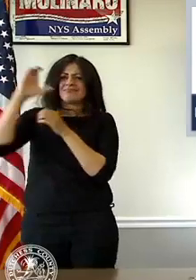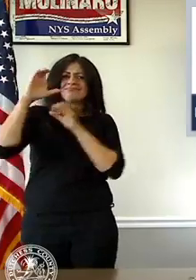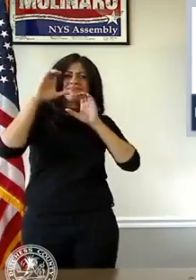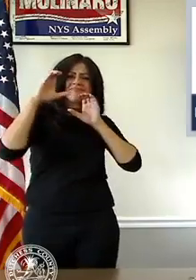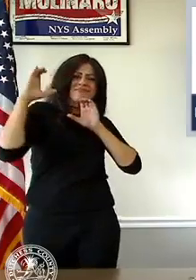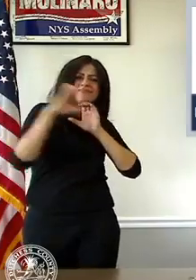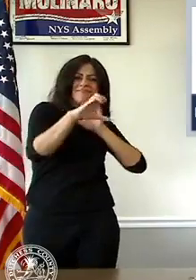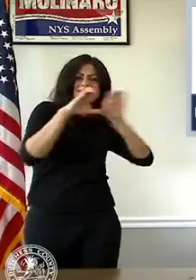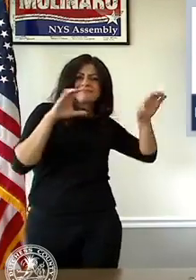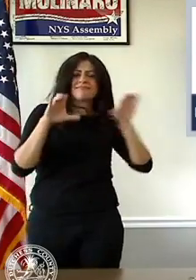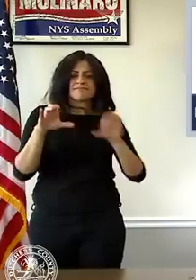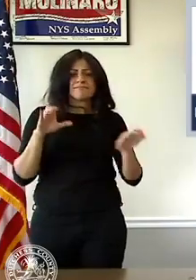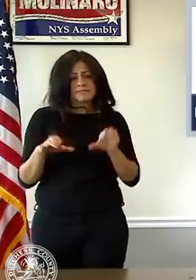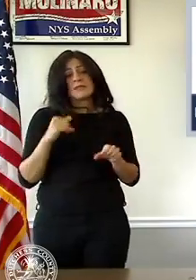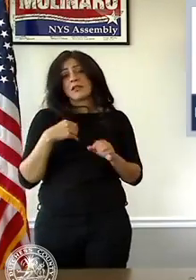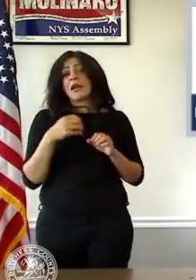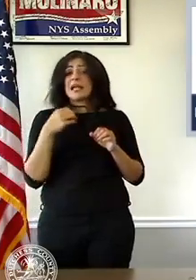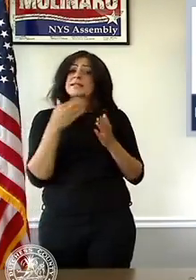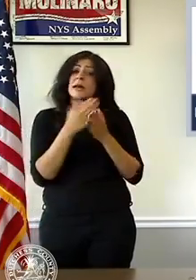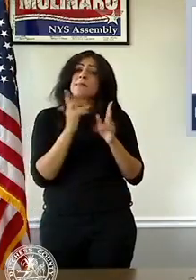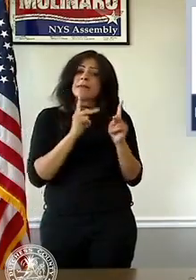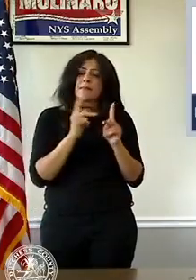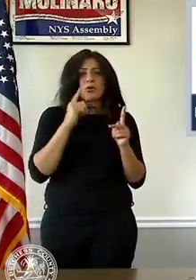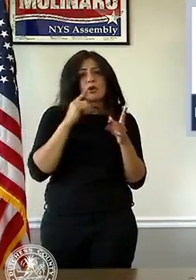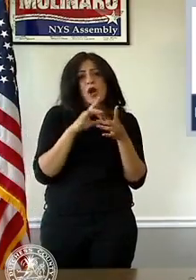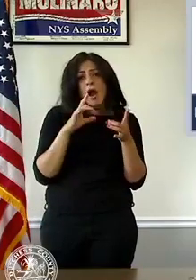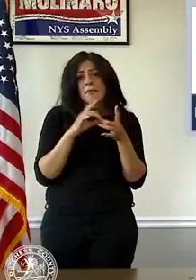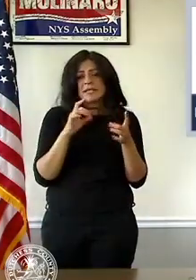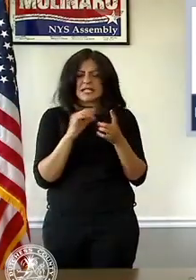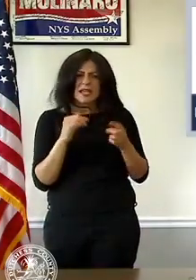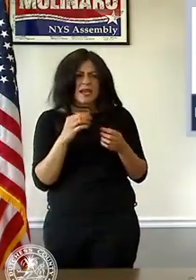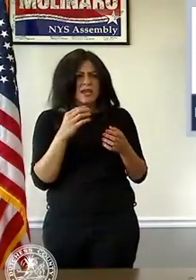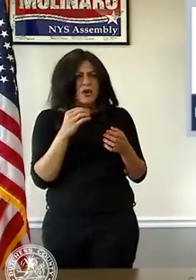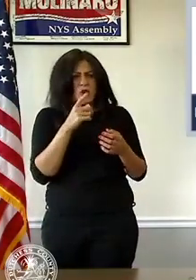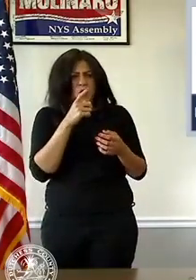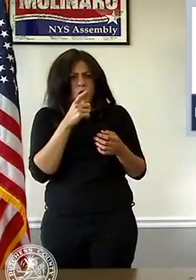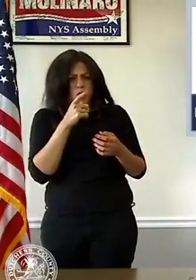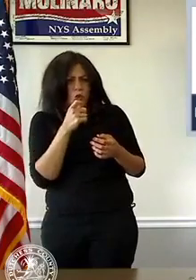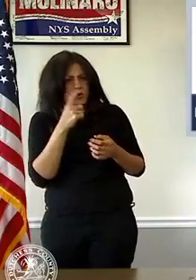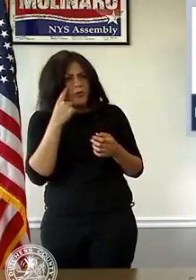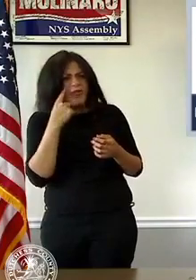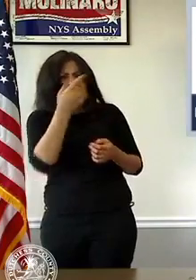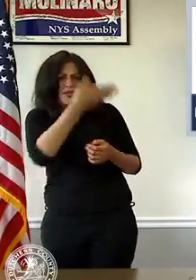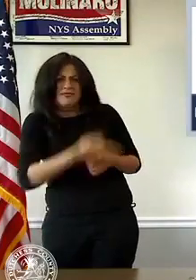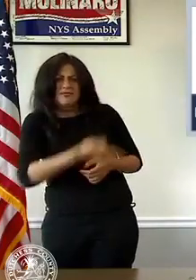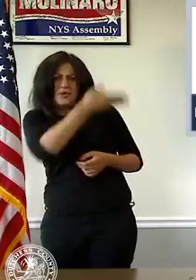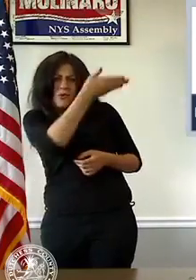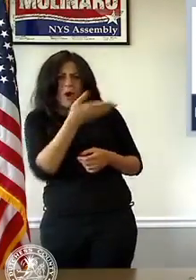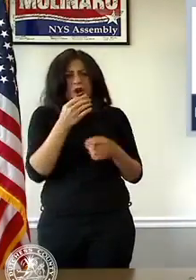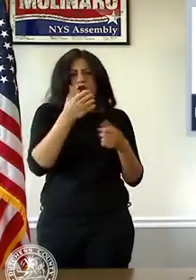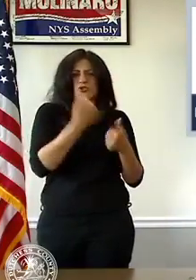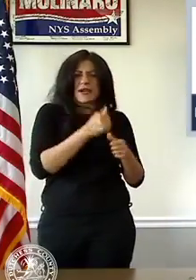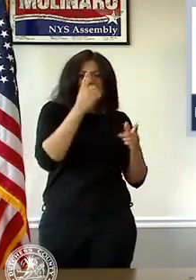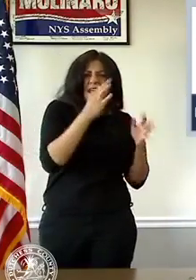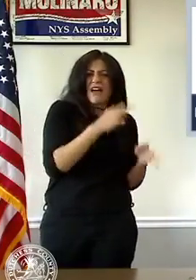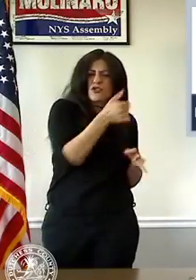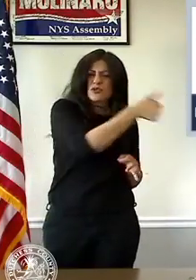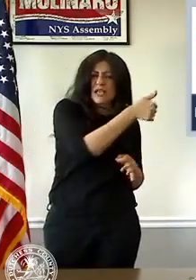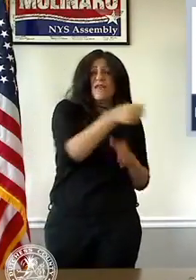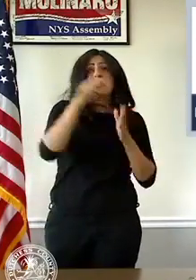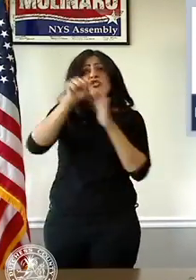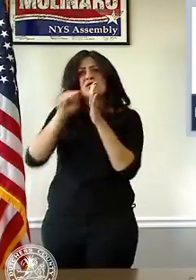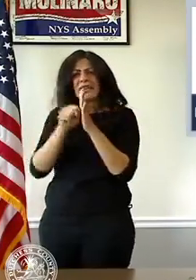thinking or might say, and I'll read those comments too, well, who do you think you are trying to make that kind of argument? The state is better equipped to